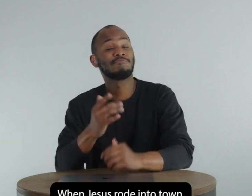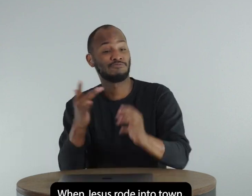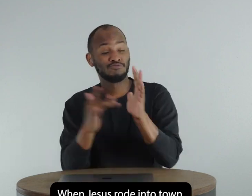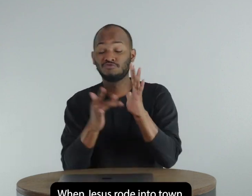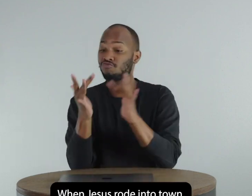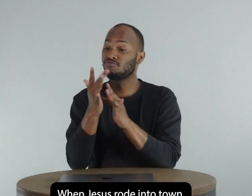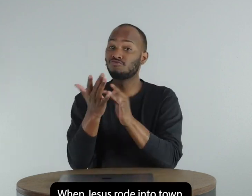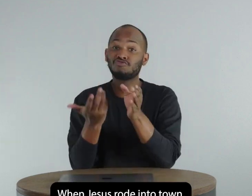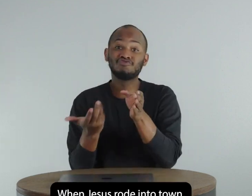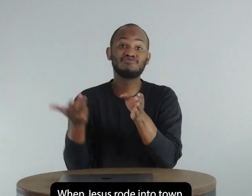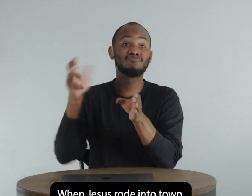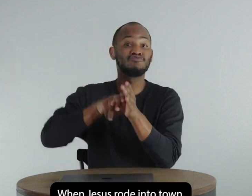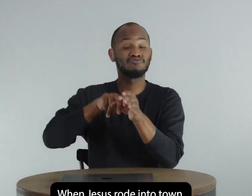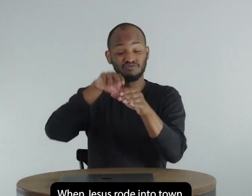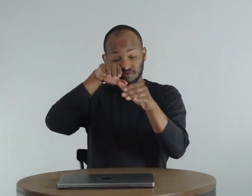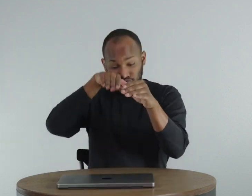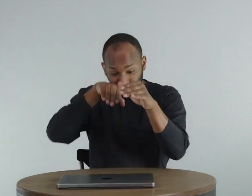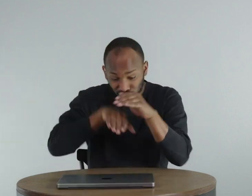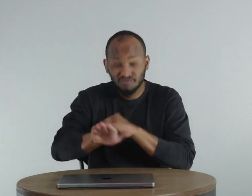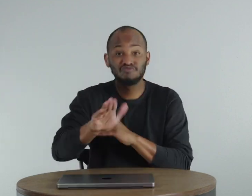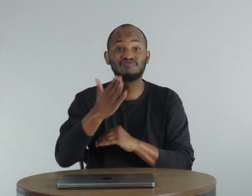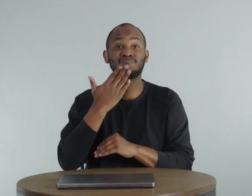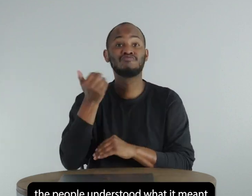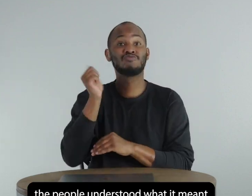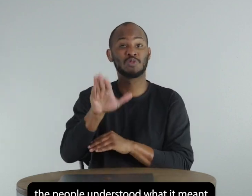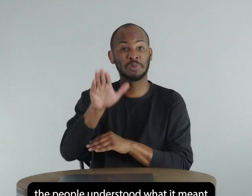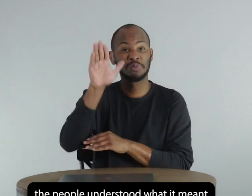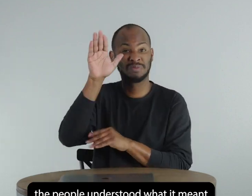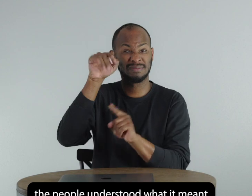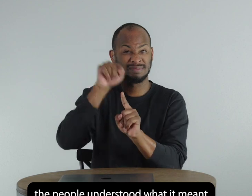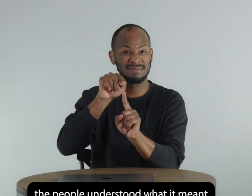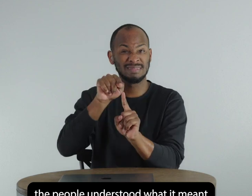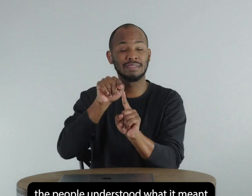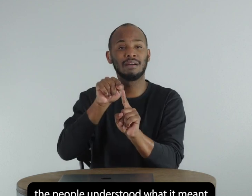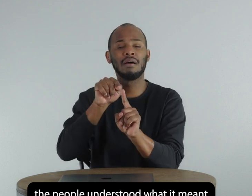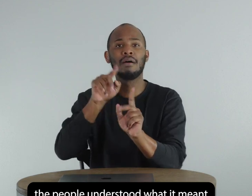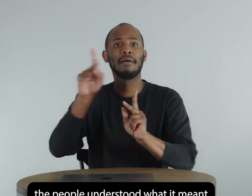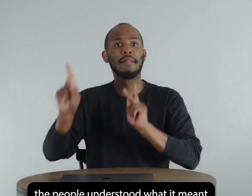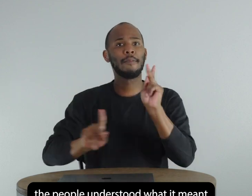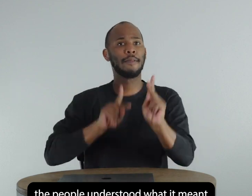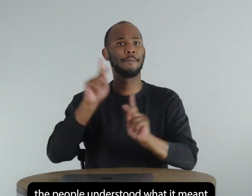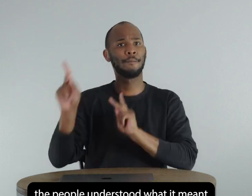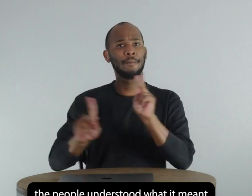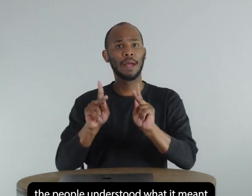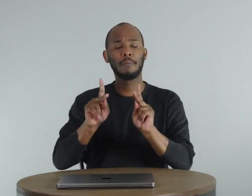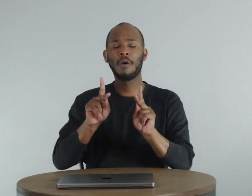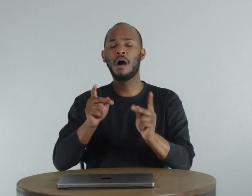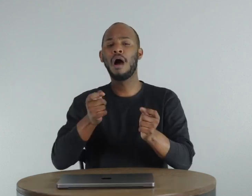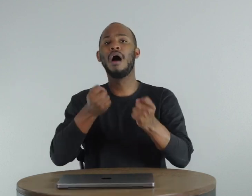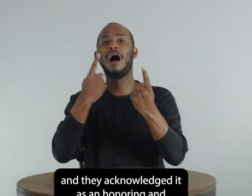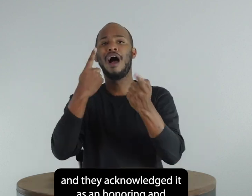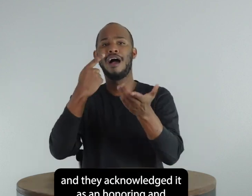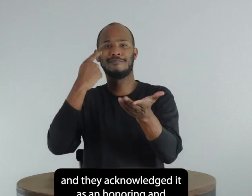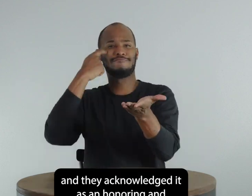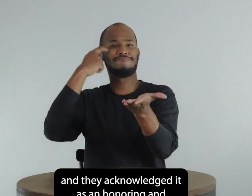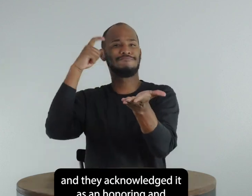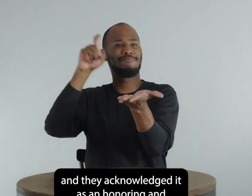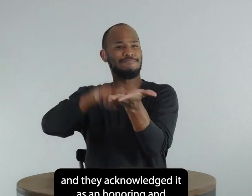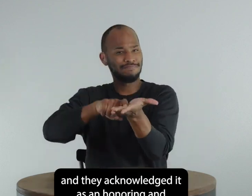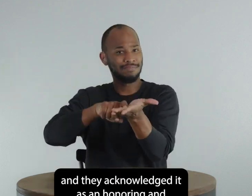When Jesus rode into town, the people understood what it meant, and they acknowledged it as